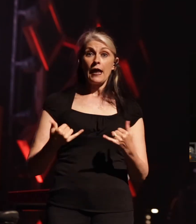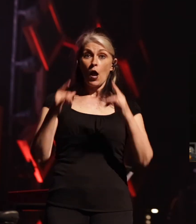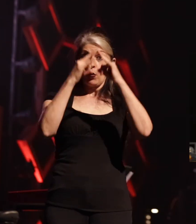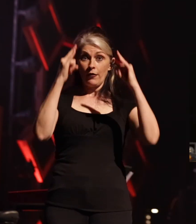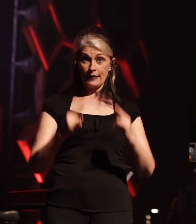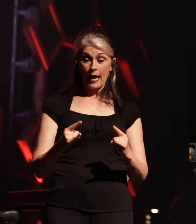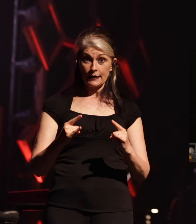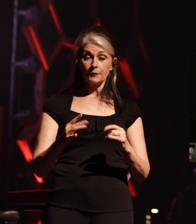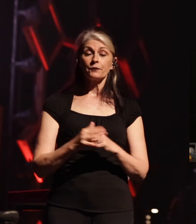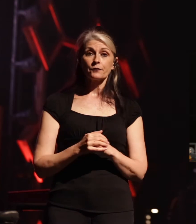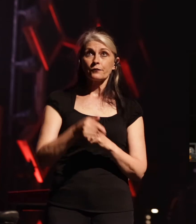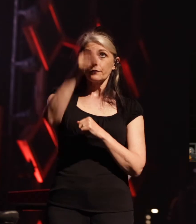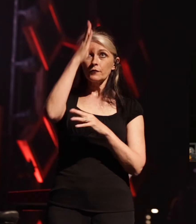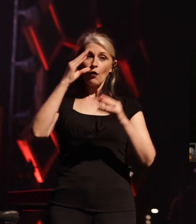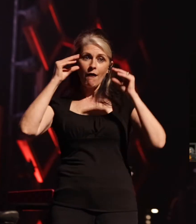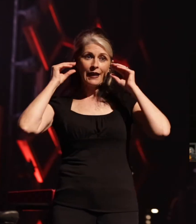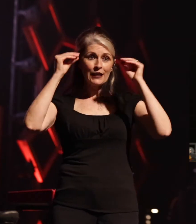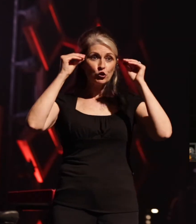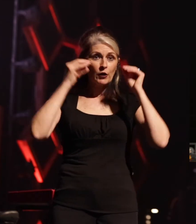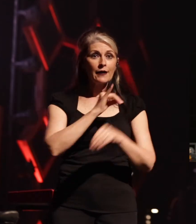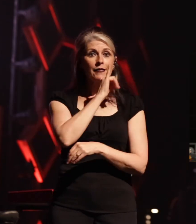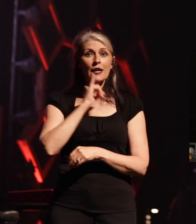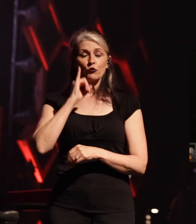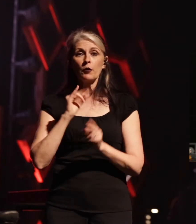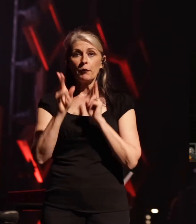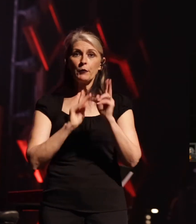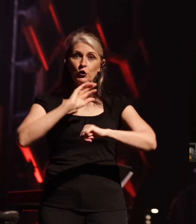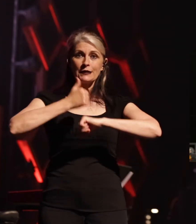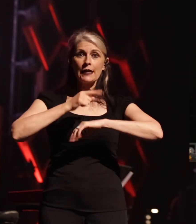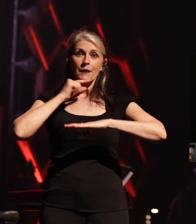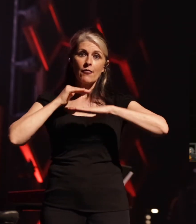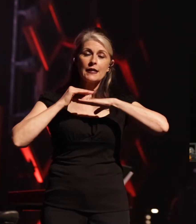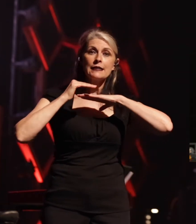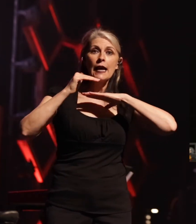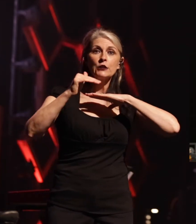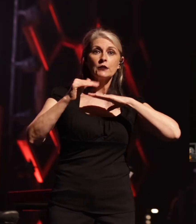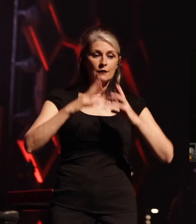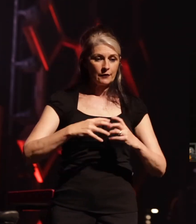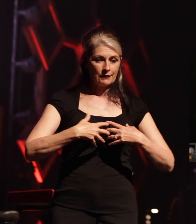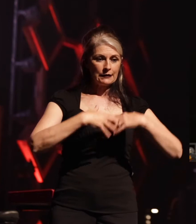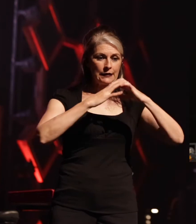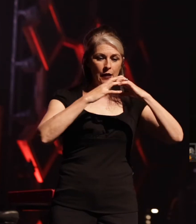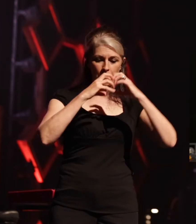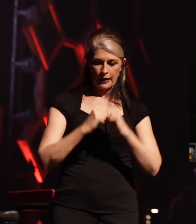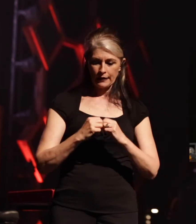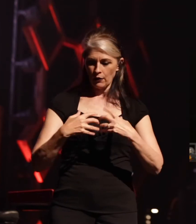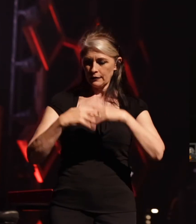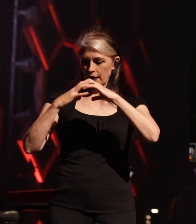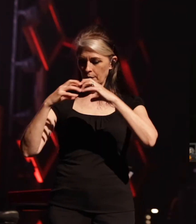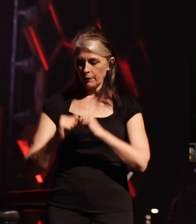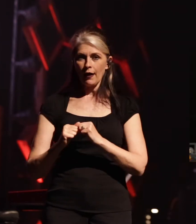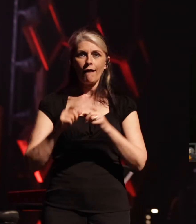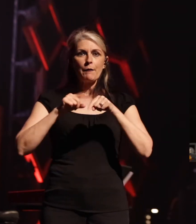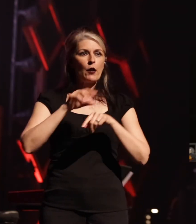God instructed the Israelites to set up in the desert. They'd set it up, take it down, depending upon the location that they were going to, and it would serve as